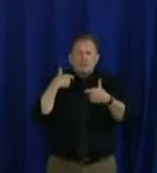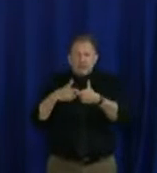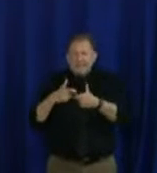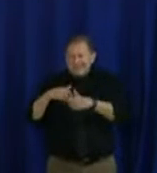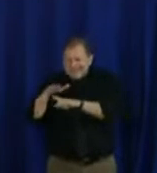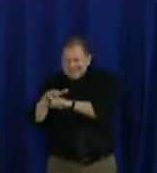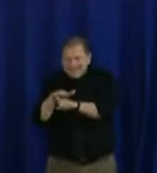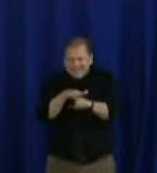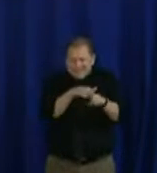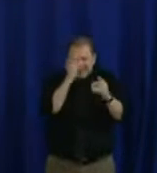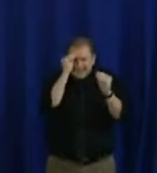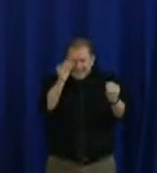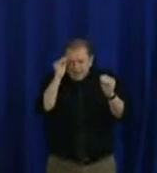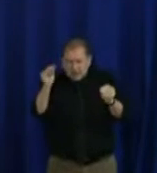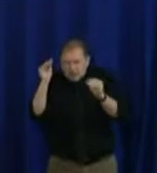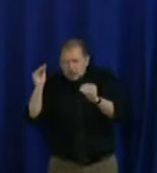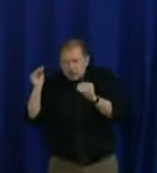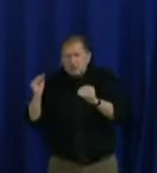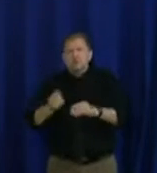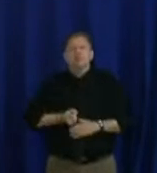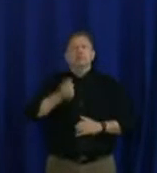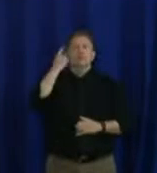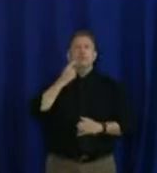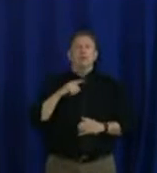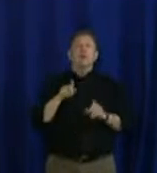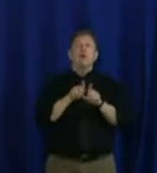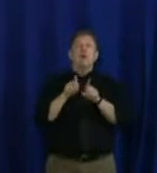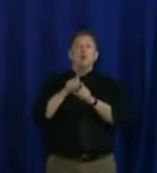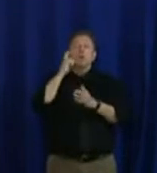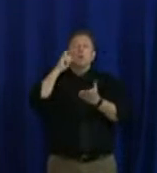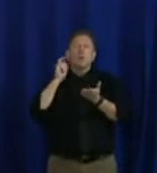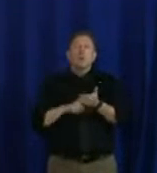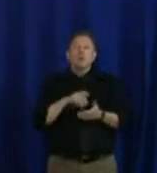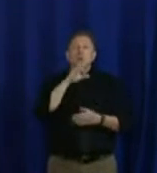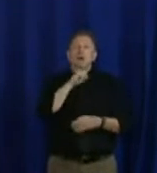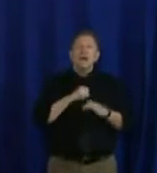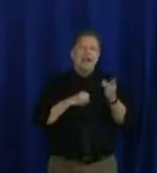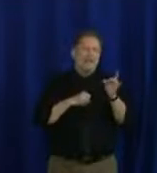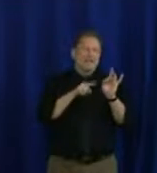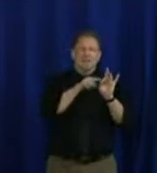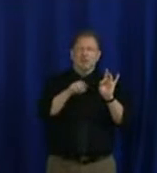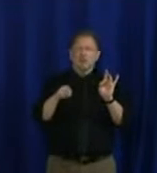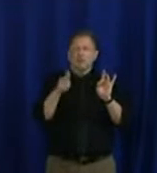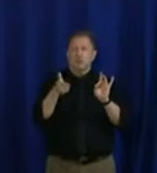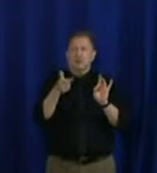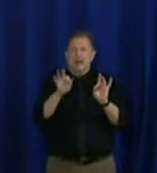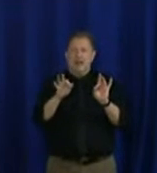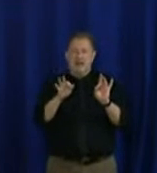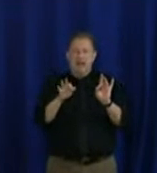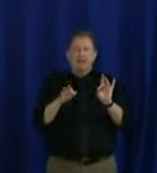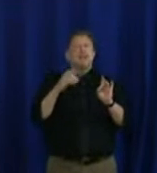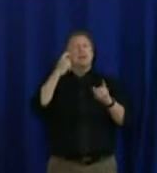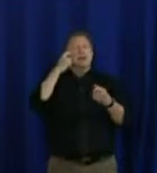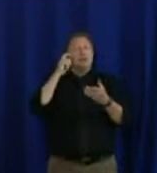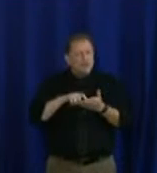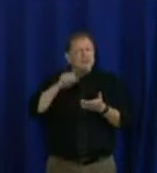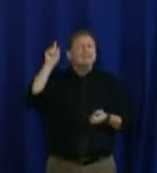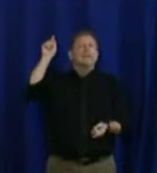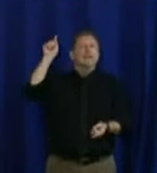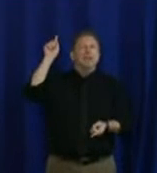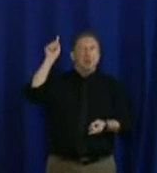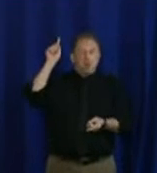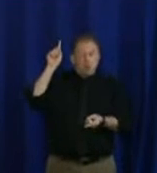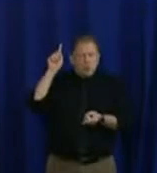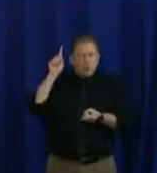you can see that among Chicagoans 18 to 29, again going back to June, we've seen some drop-off in